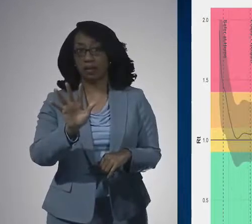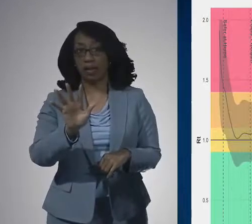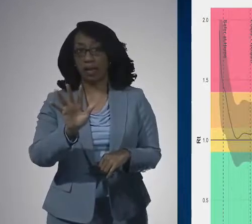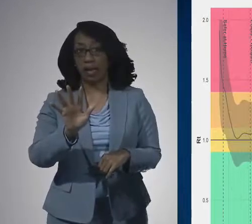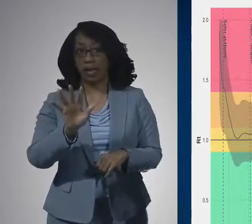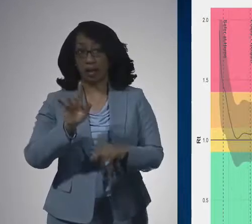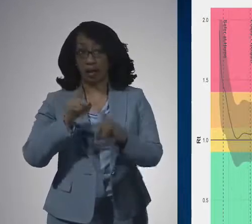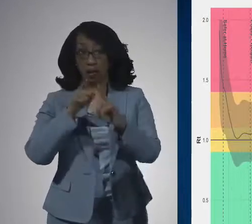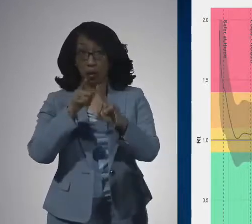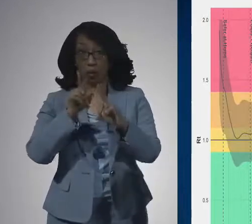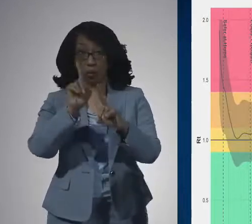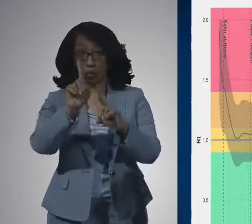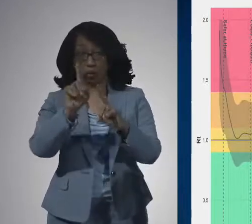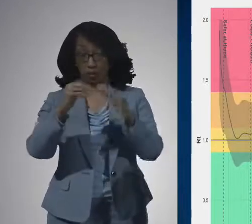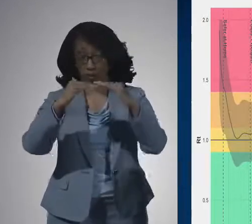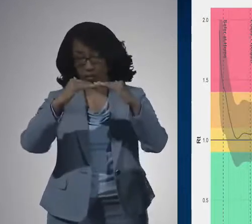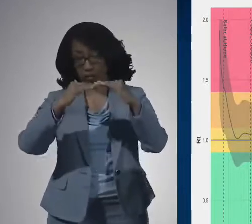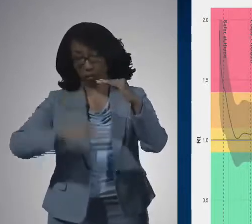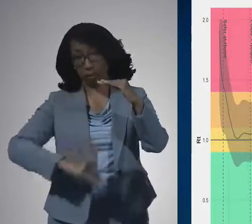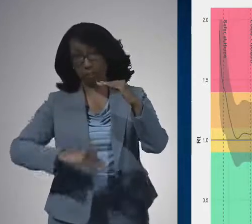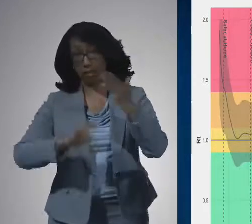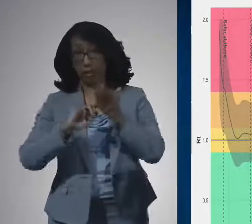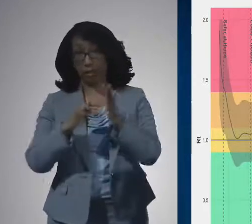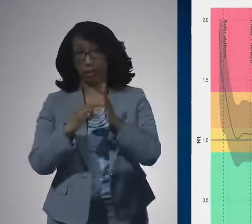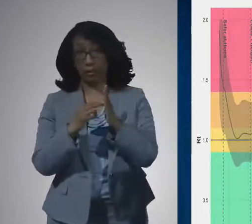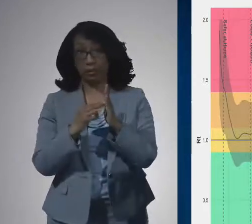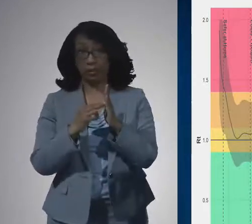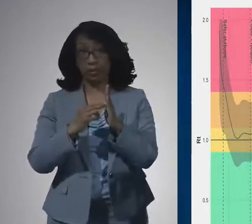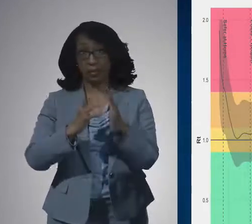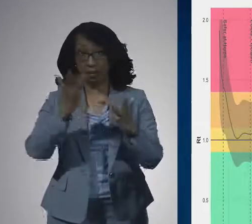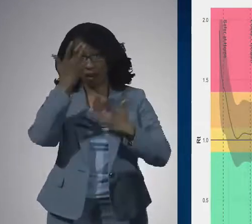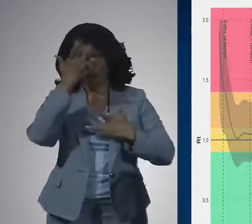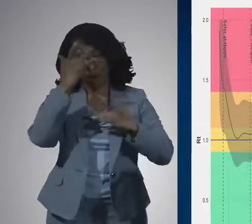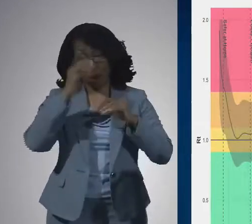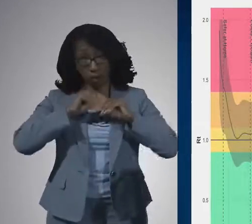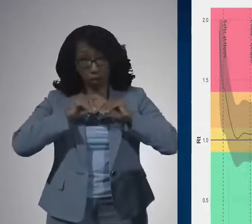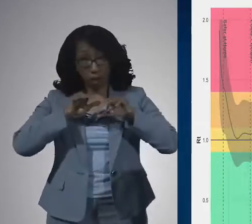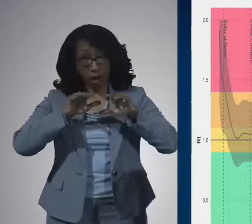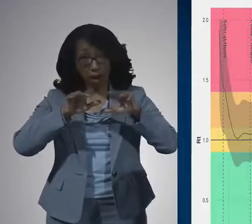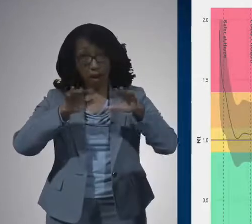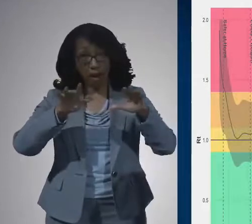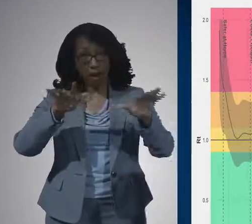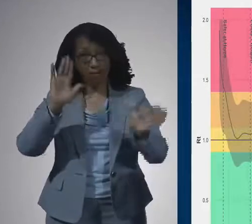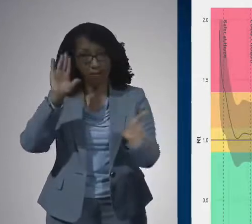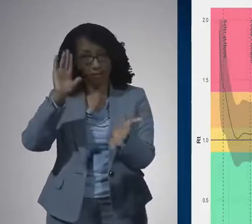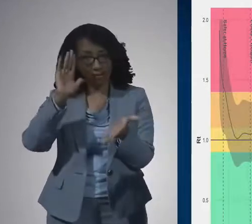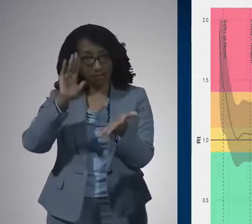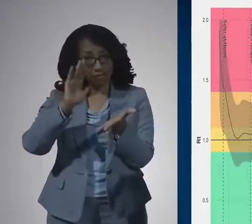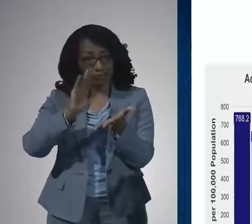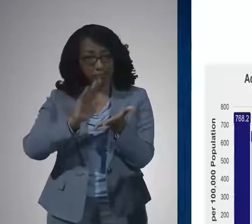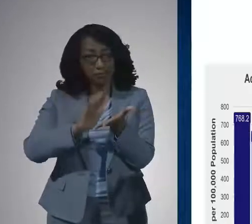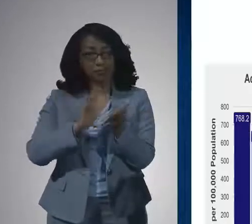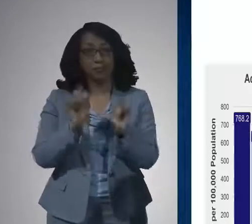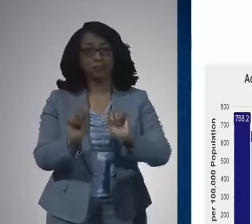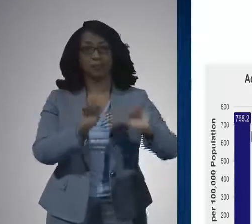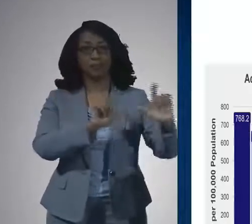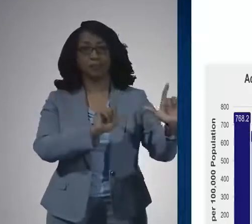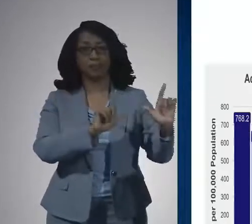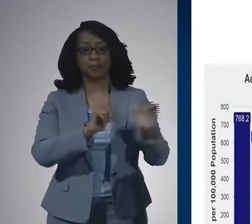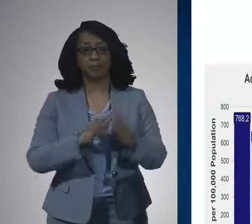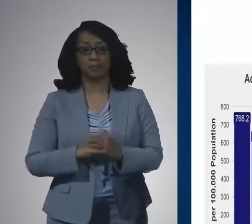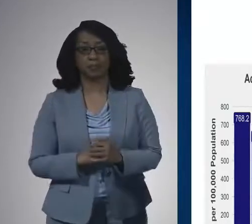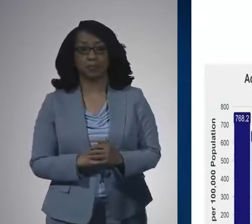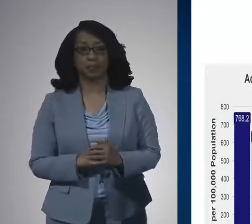1, meaning that the transmission of the virus has slowed in our community. Next slide.